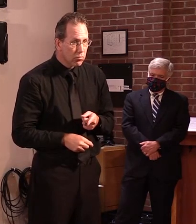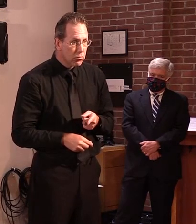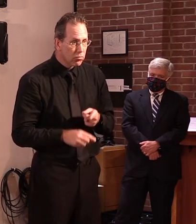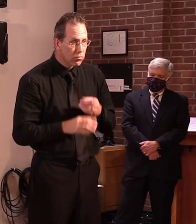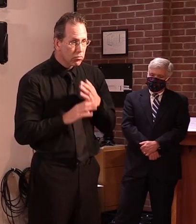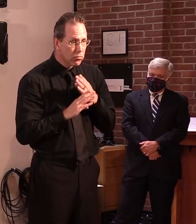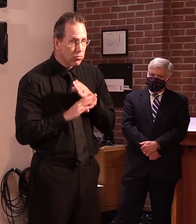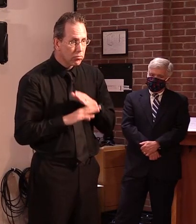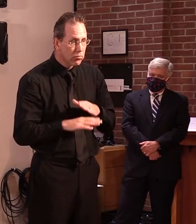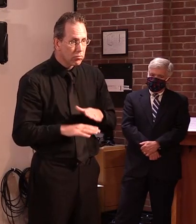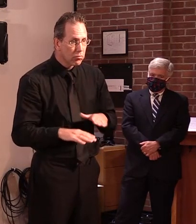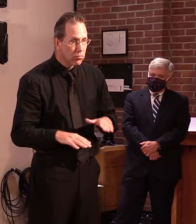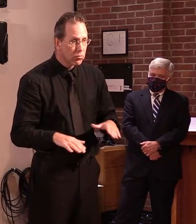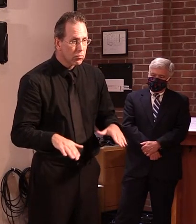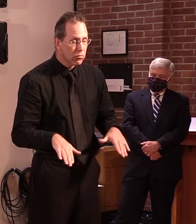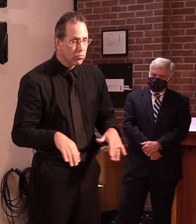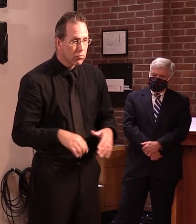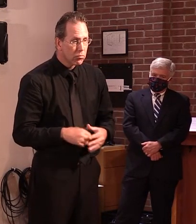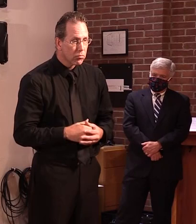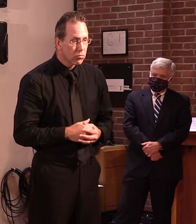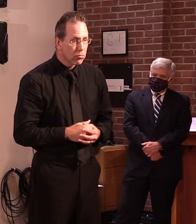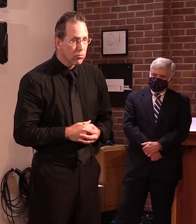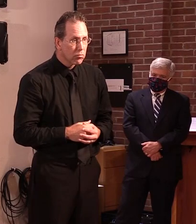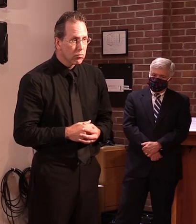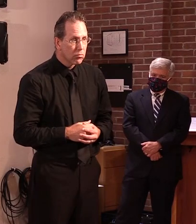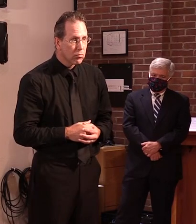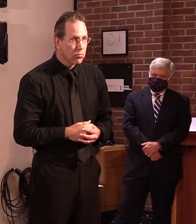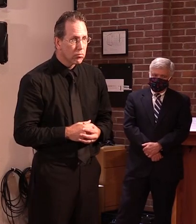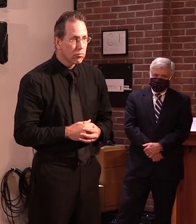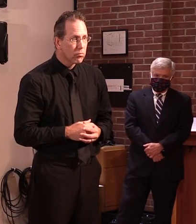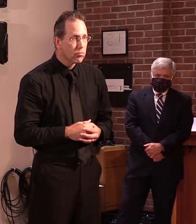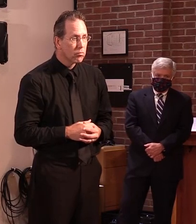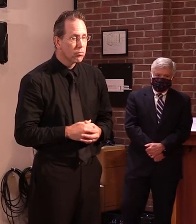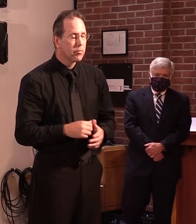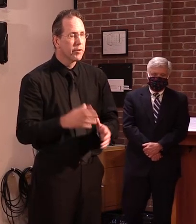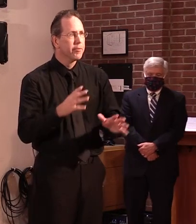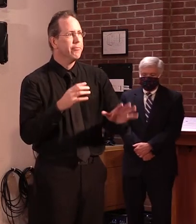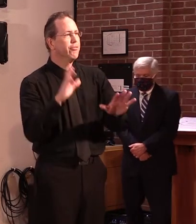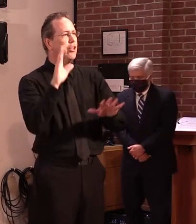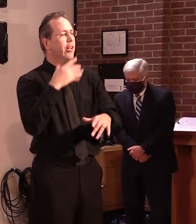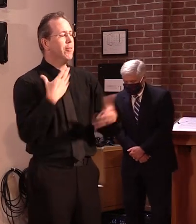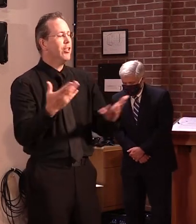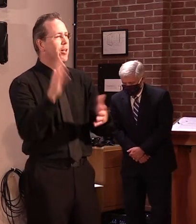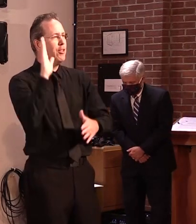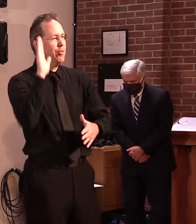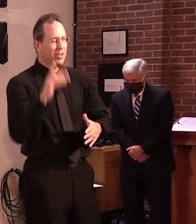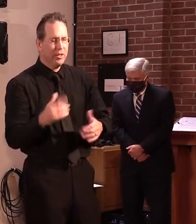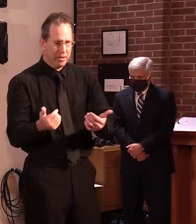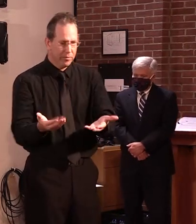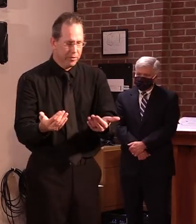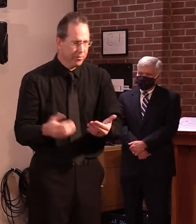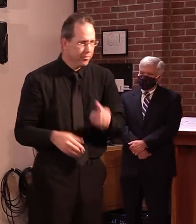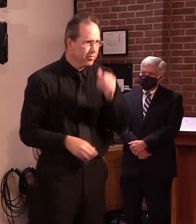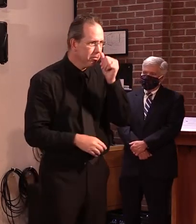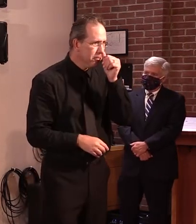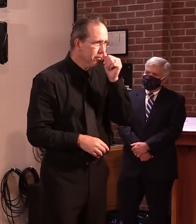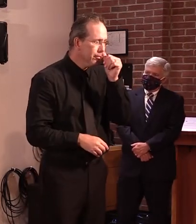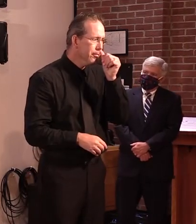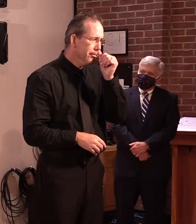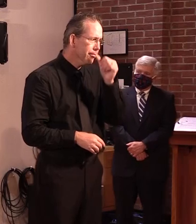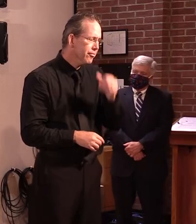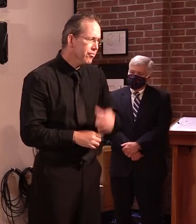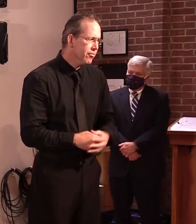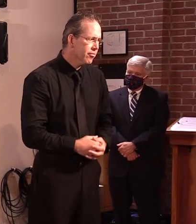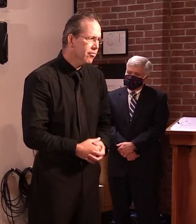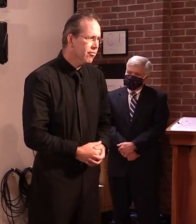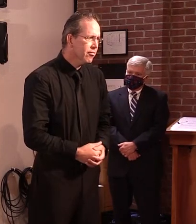Okay, sorry about that. It didn't work the first time. My question is for Dr. Levine, and